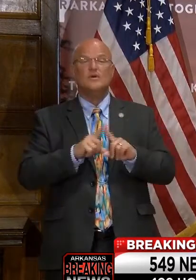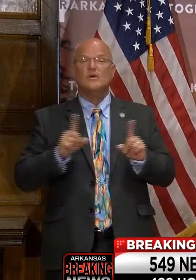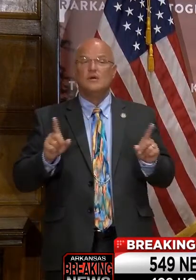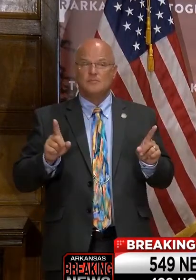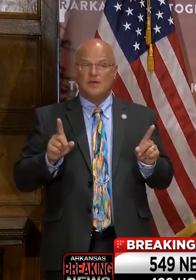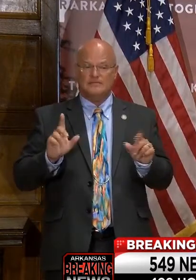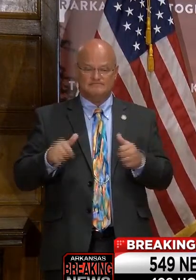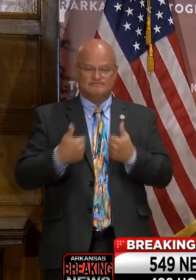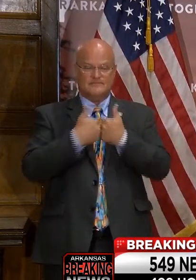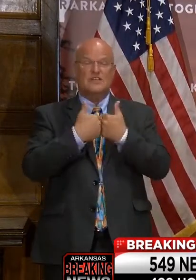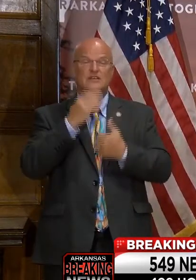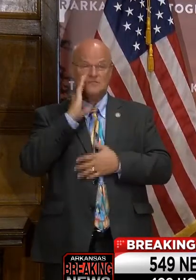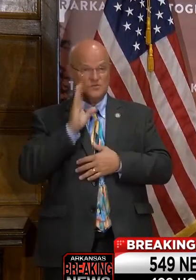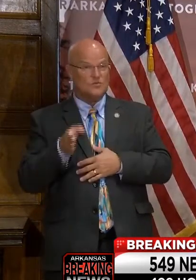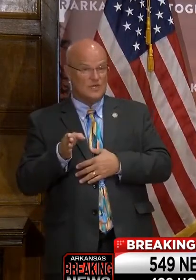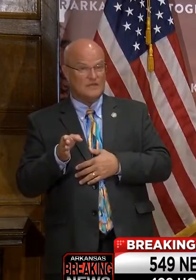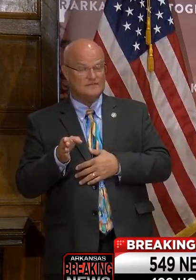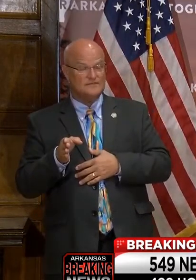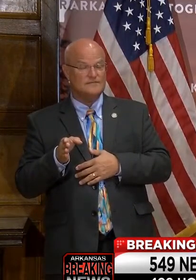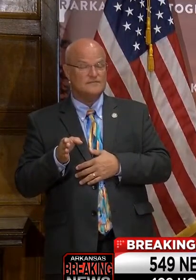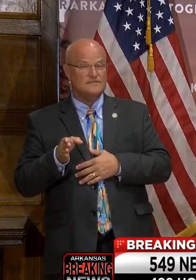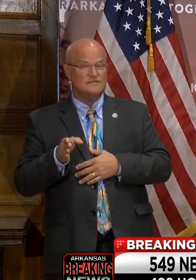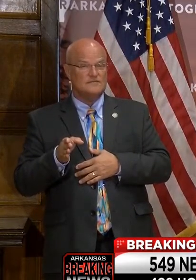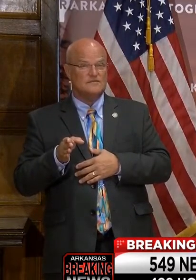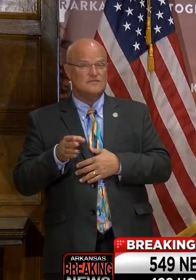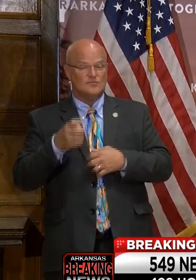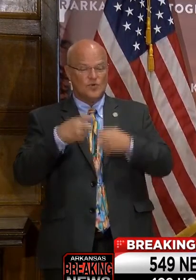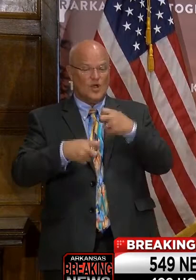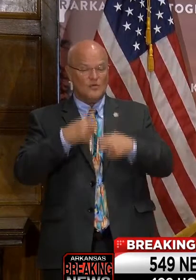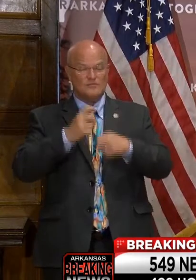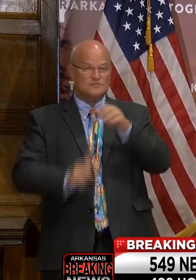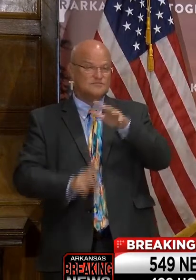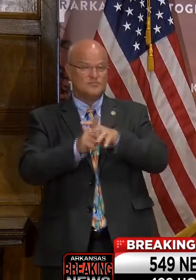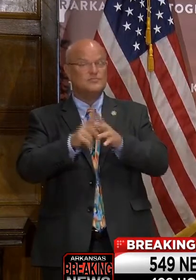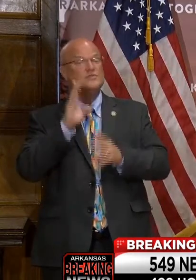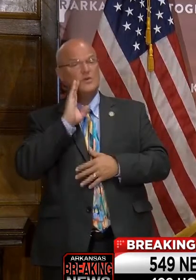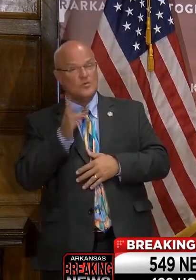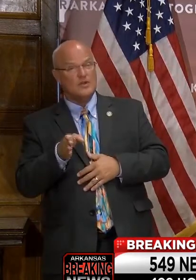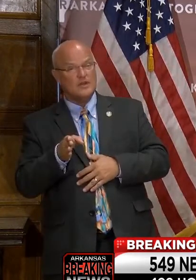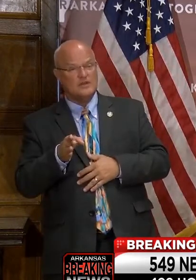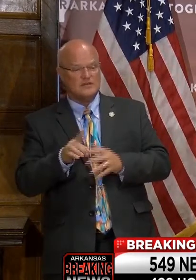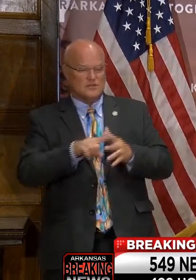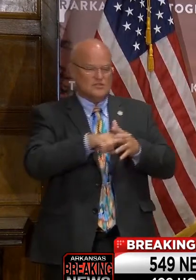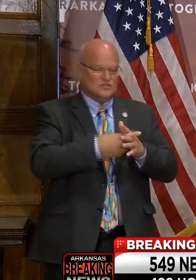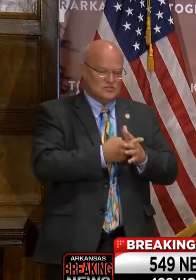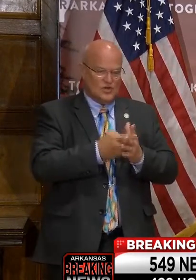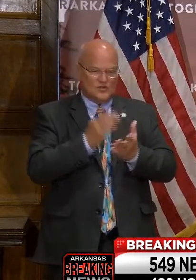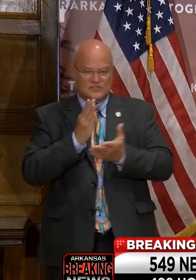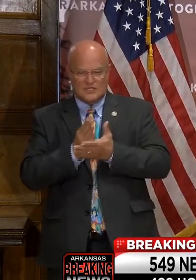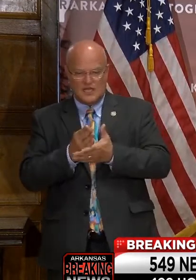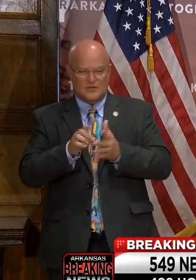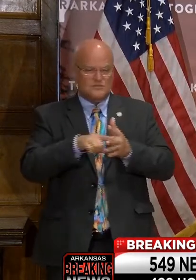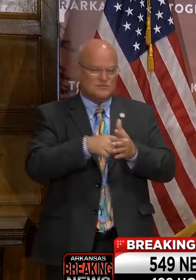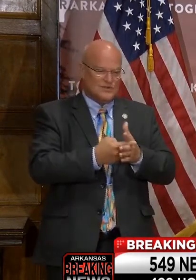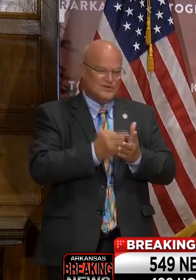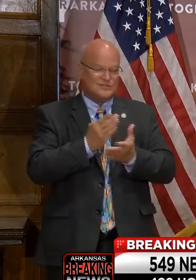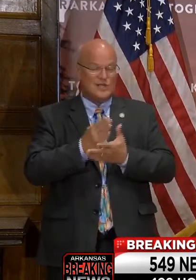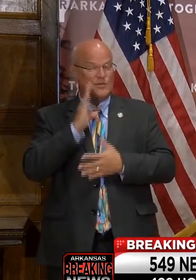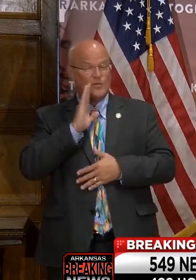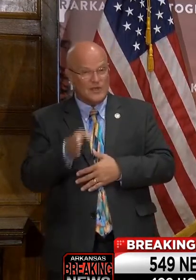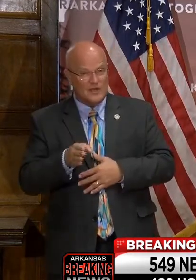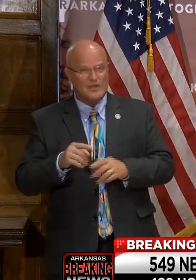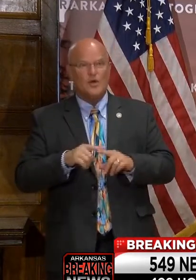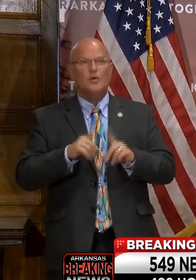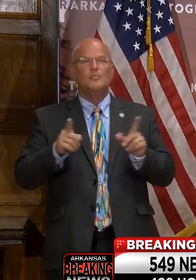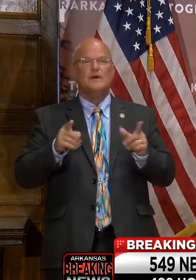be challenges, there are going to be hiccups, there's going to be some start and stops perhaps. But I trust